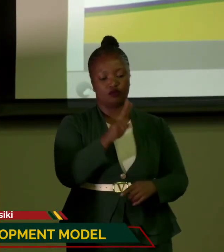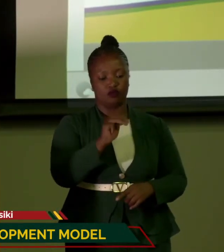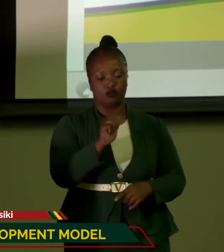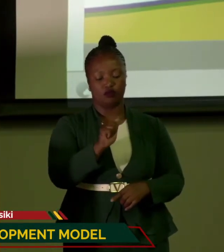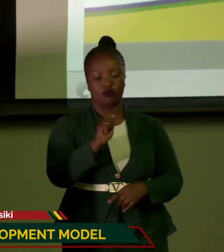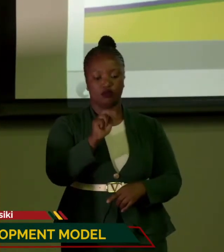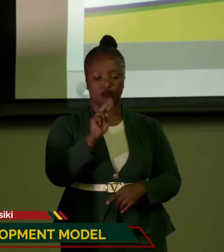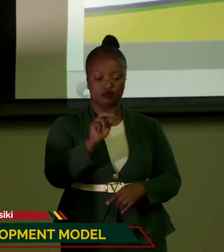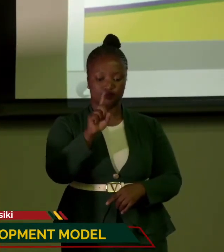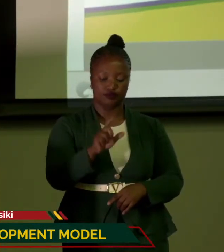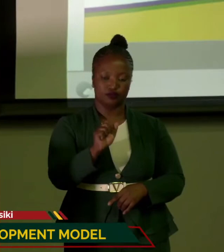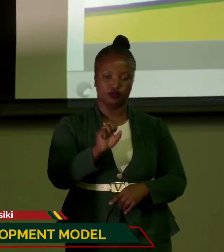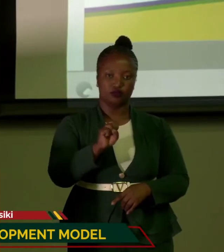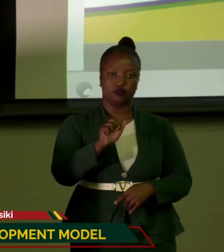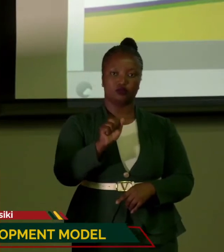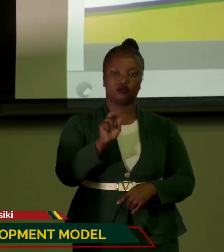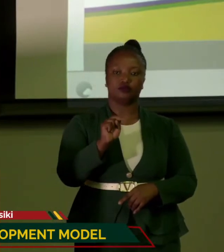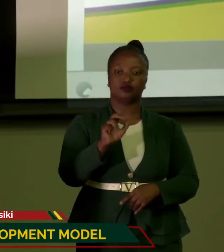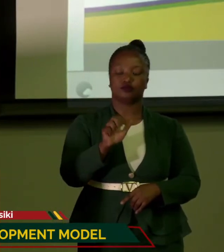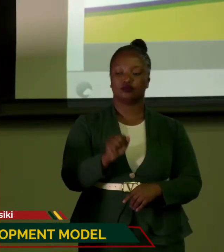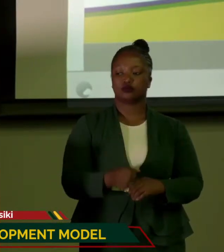and she stresses that